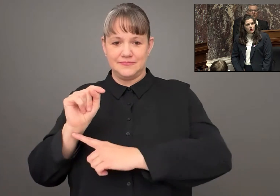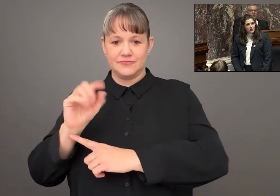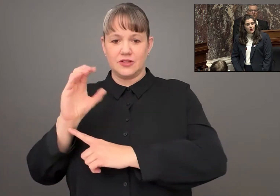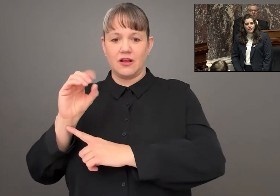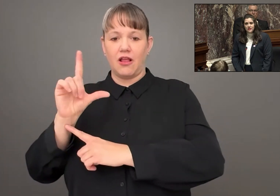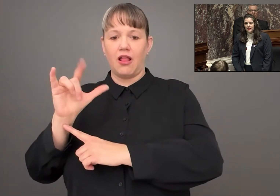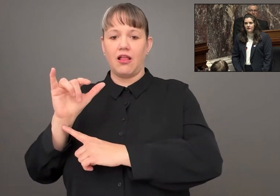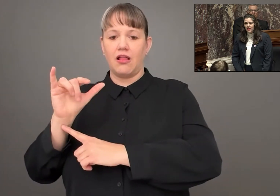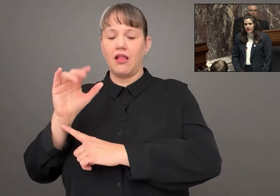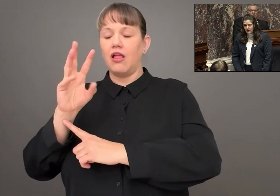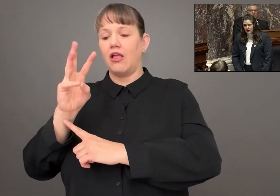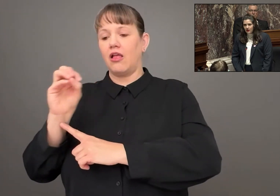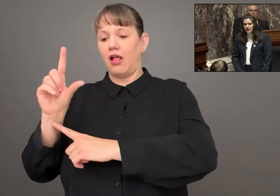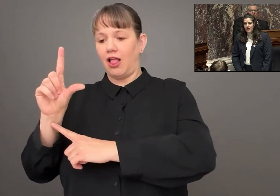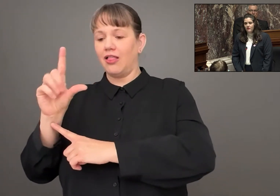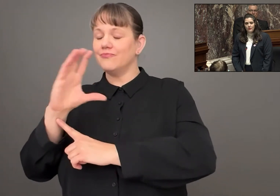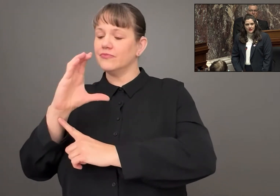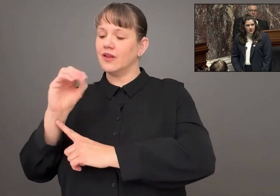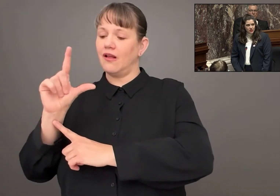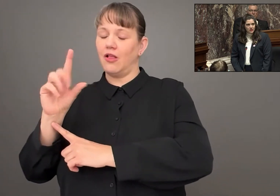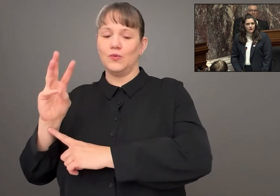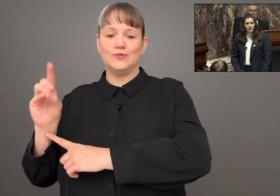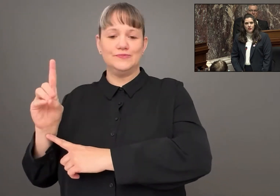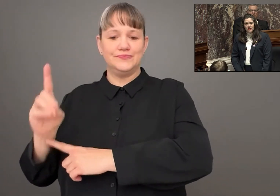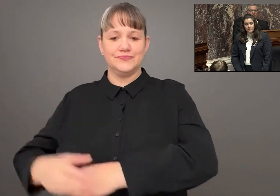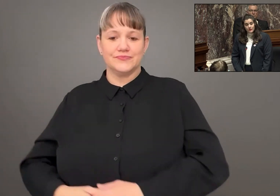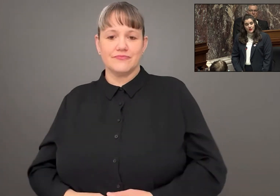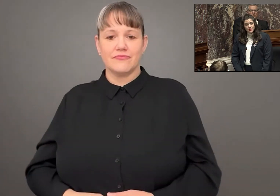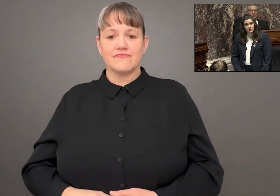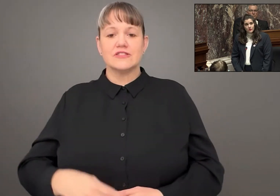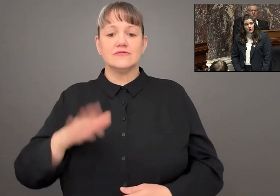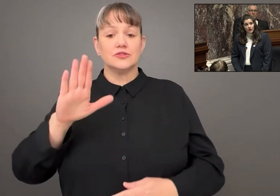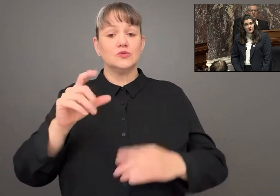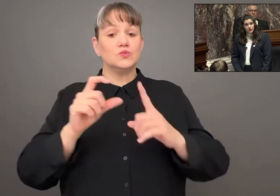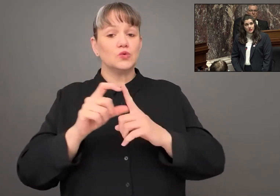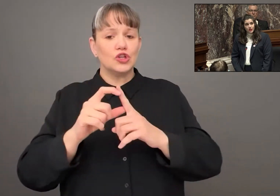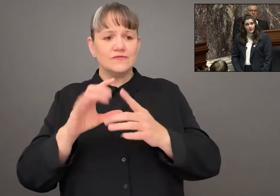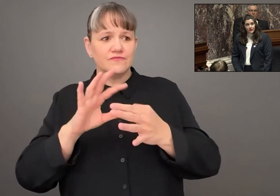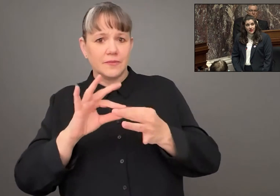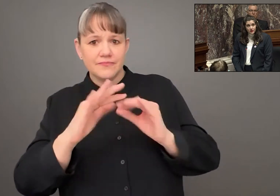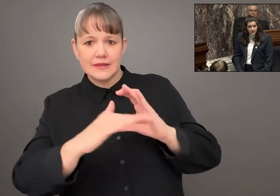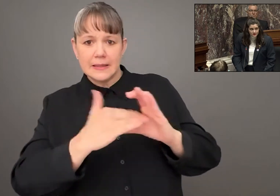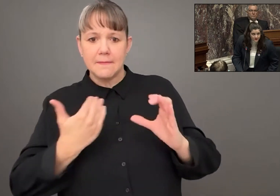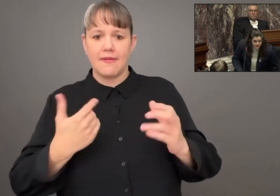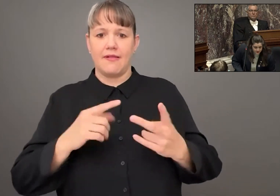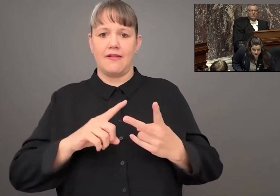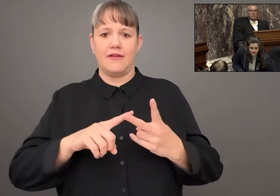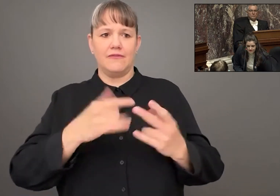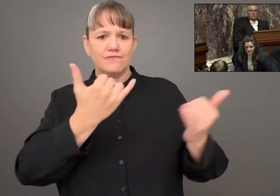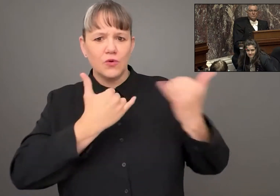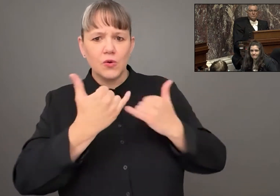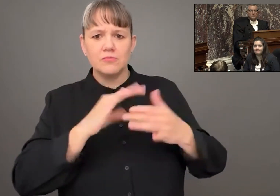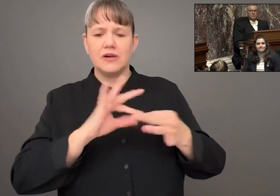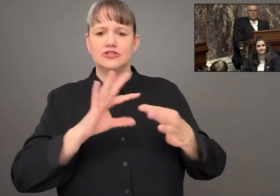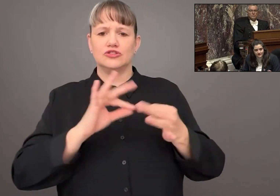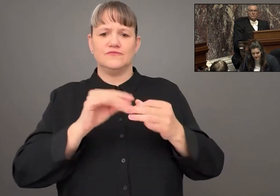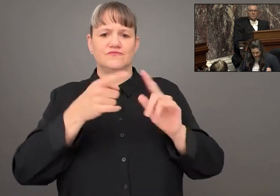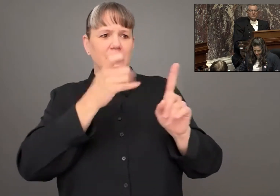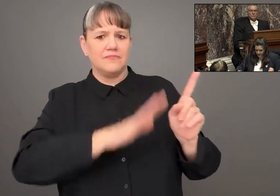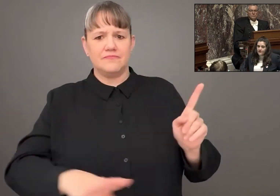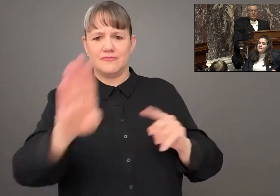kind words that I receive via email, via messages from not just the people in this House, but across British Columbia. Thank you.